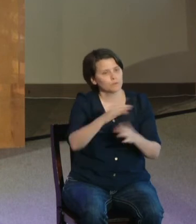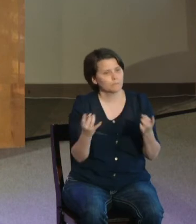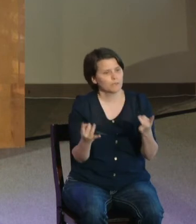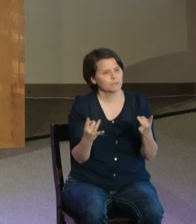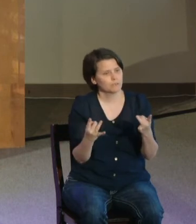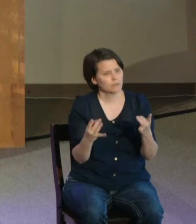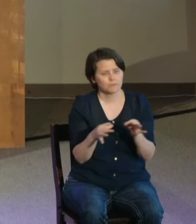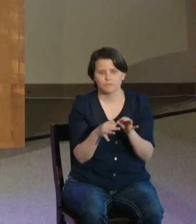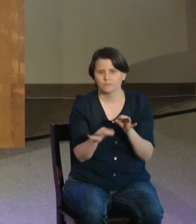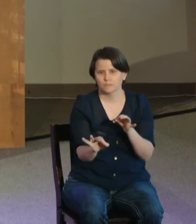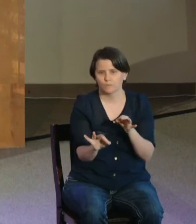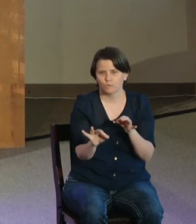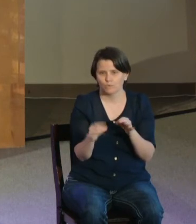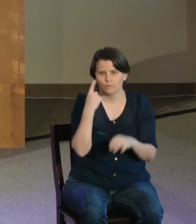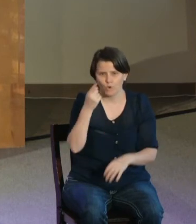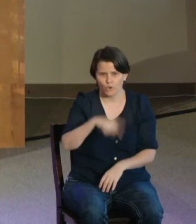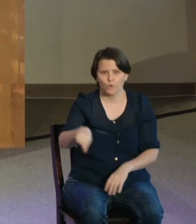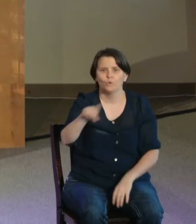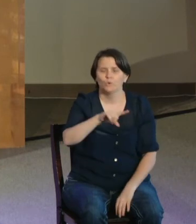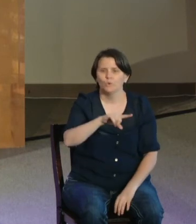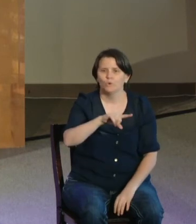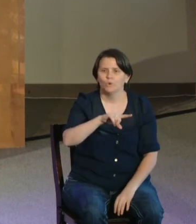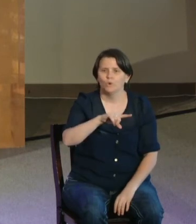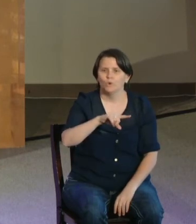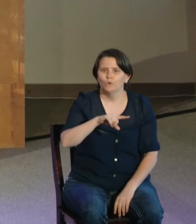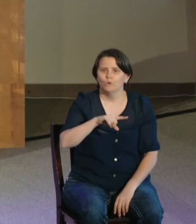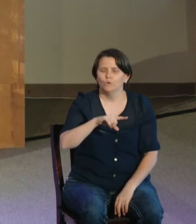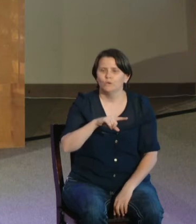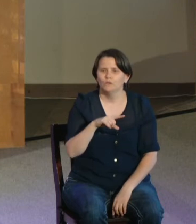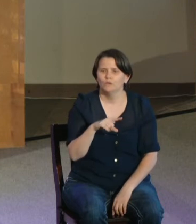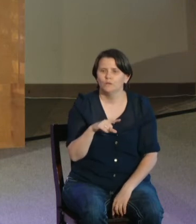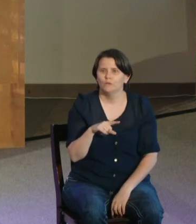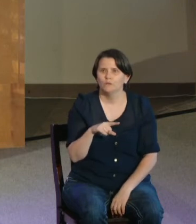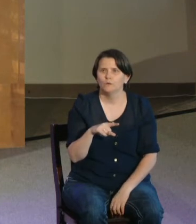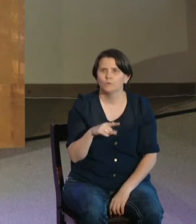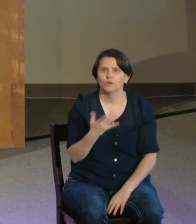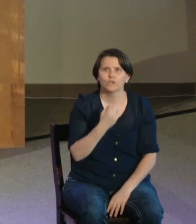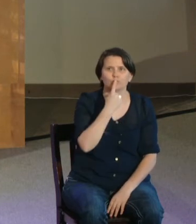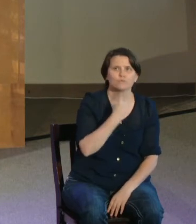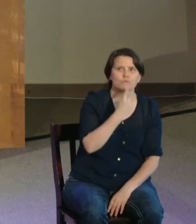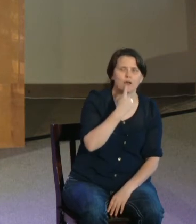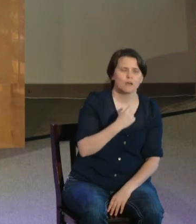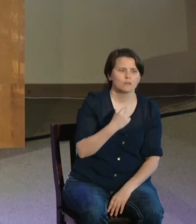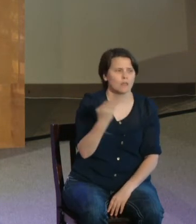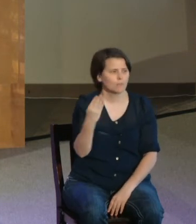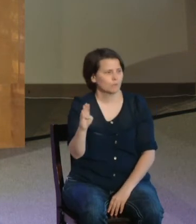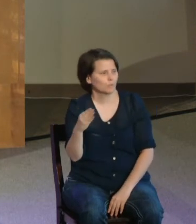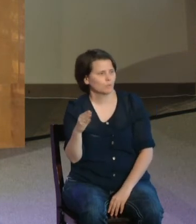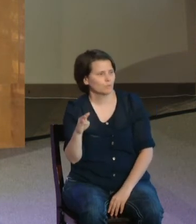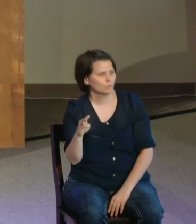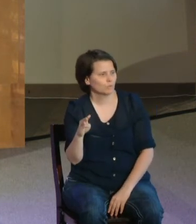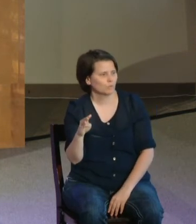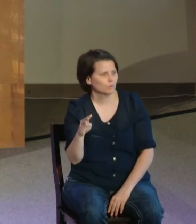it simple for you. I want you to have the whole thing, but when we do it, we're going to do the red part and the blue part, which is, to